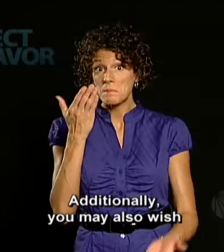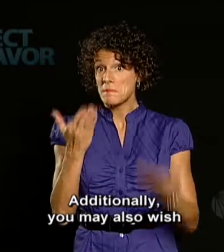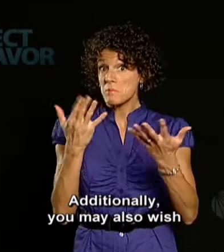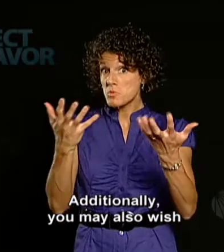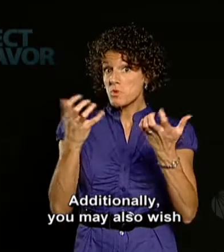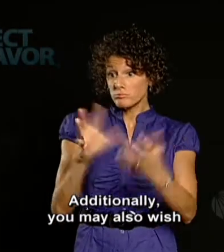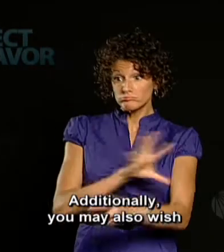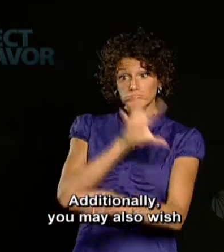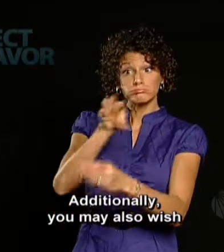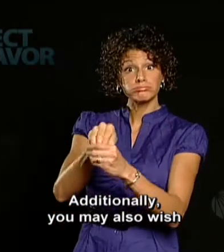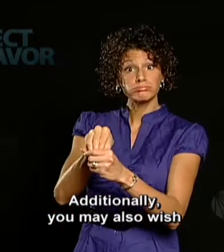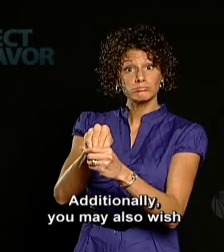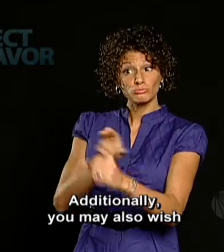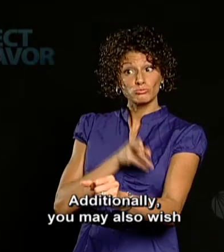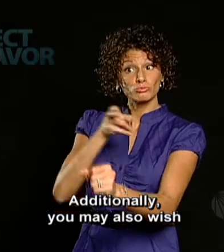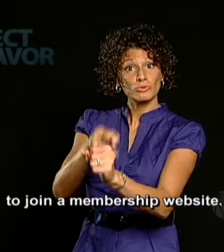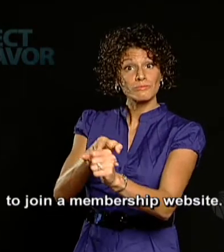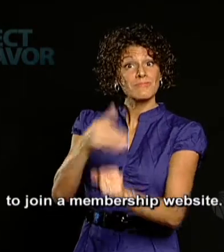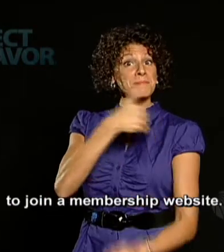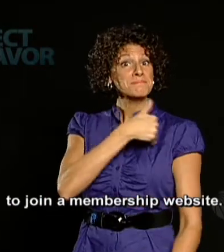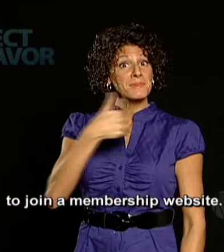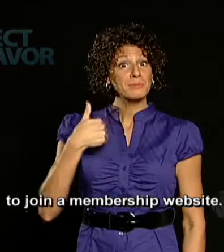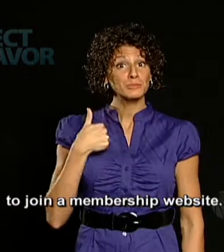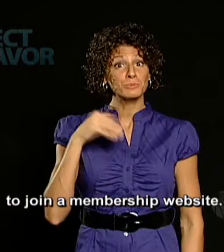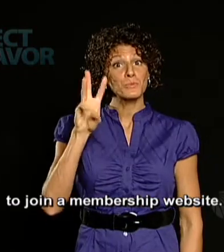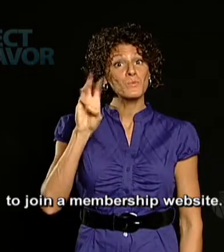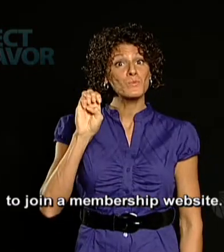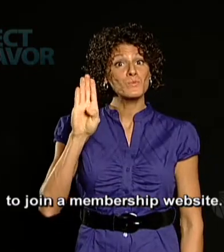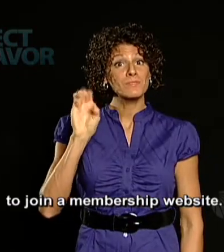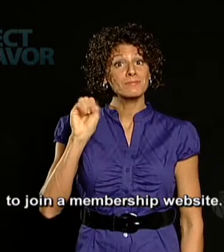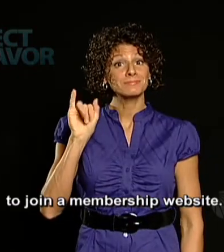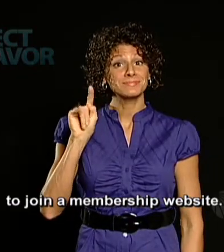Additionally, you may also wish to join a membership website.